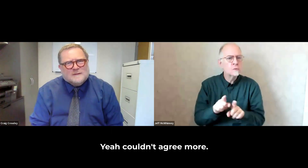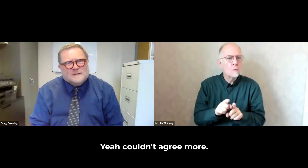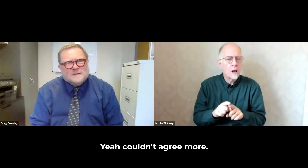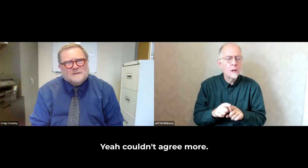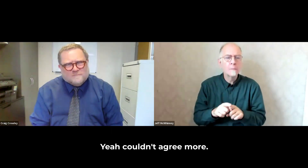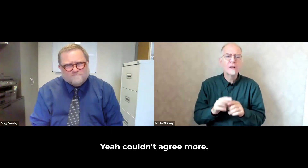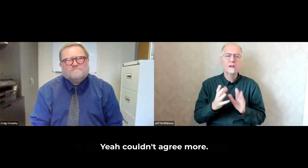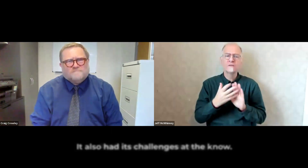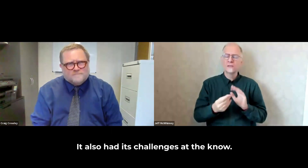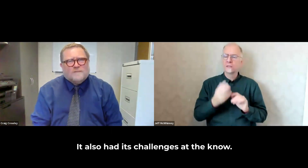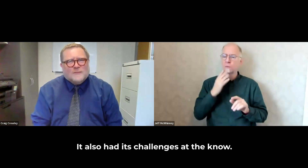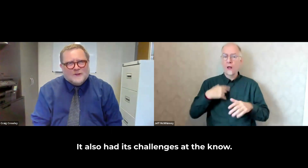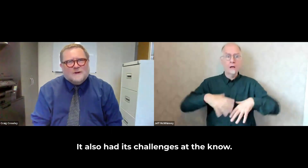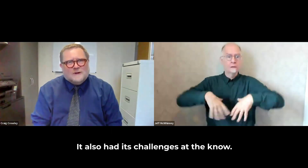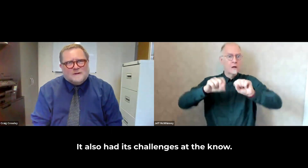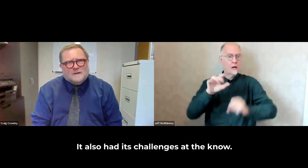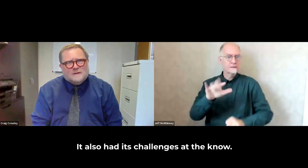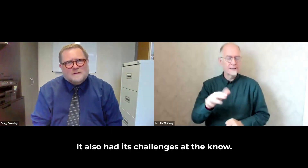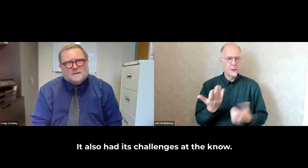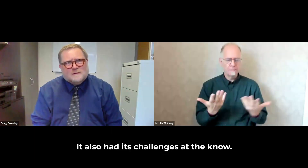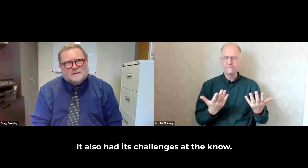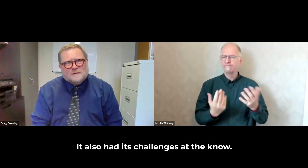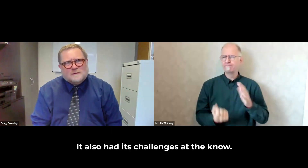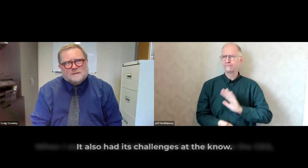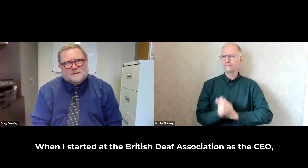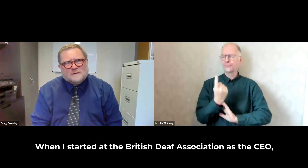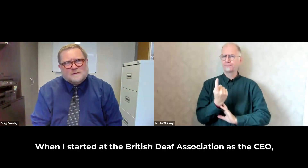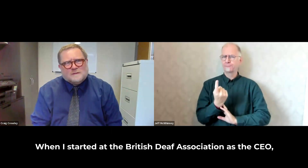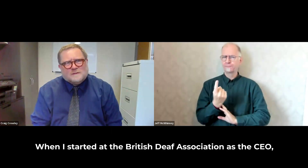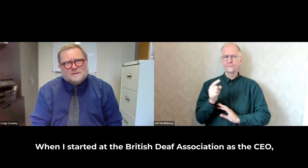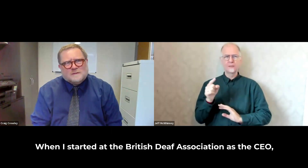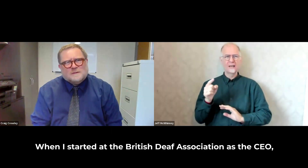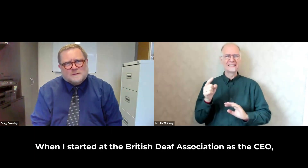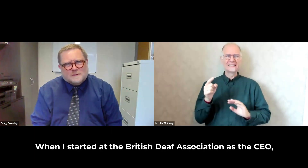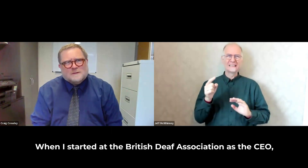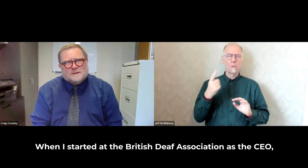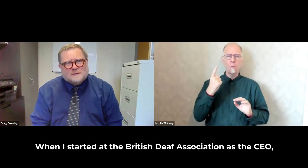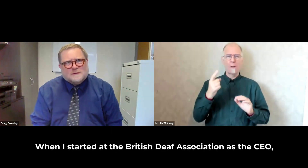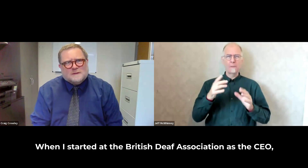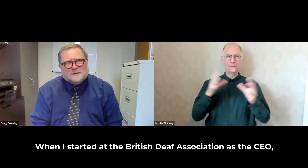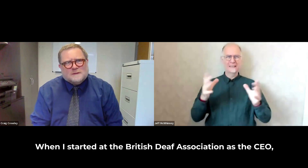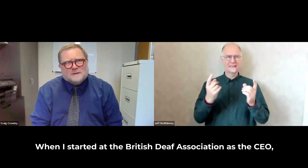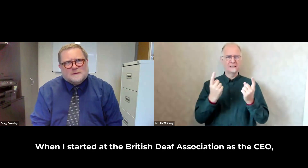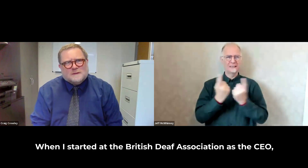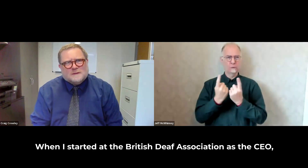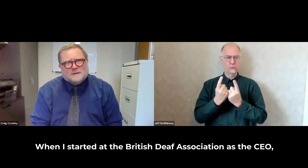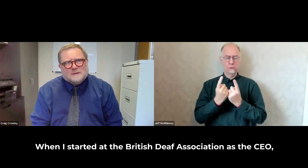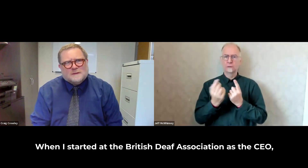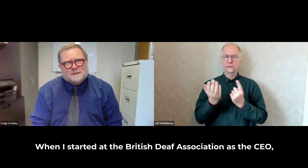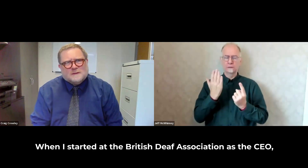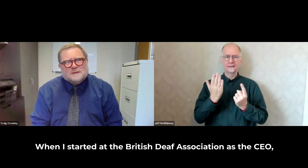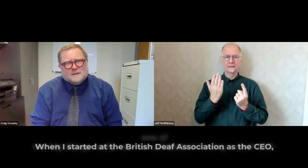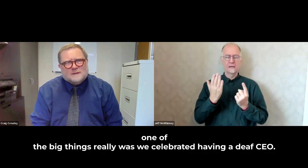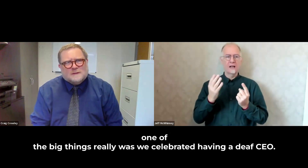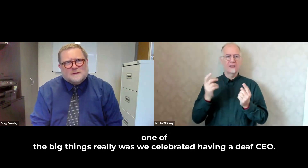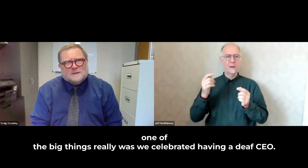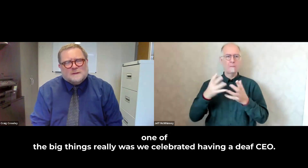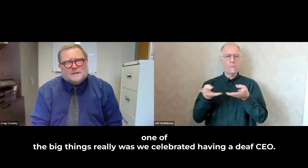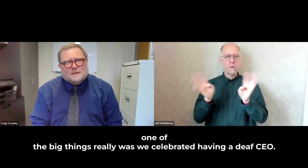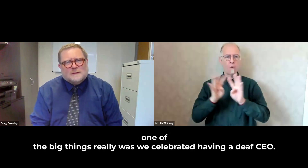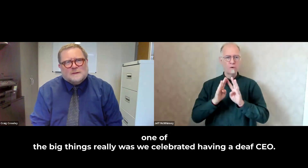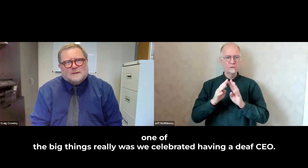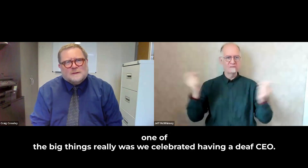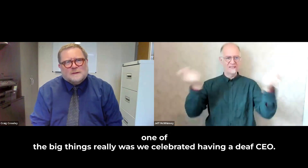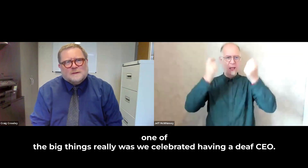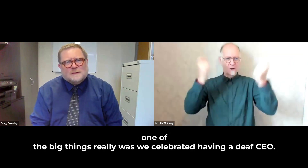Yeah, couldn't agree more. It also had its challenges at the time. You know, when I started at the British Deaf Association as the CEO, one of the